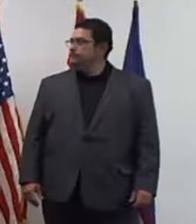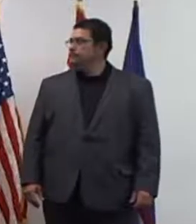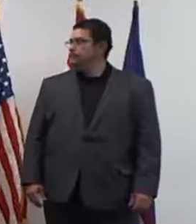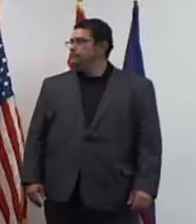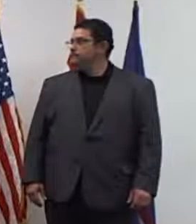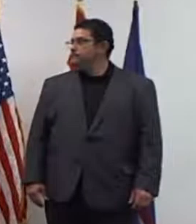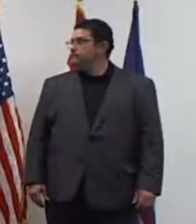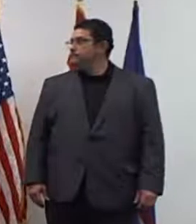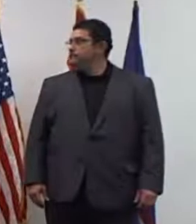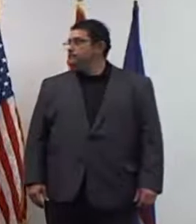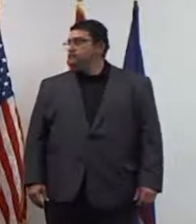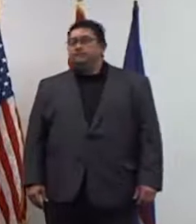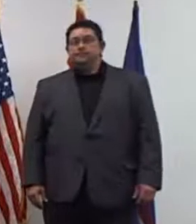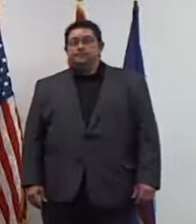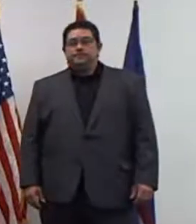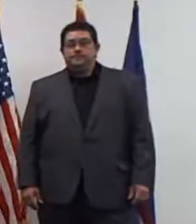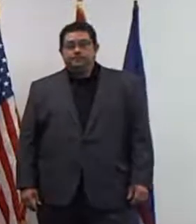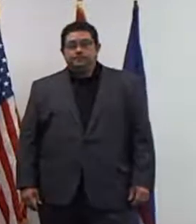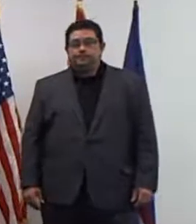Okay.